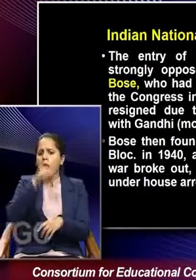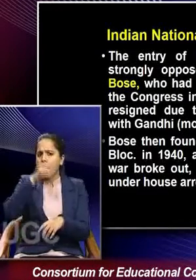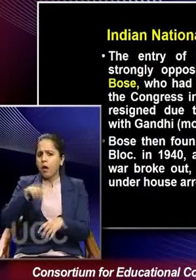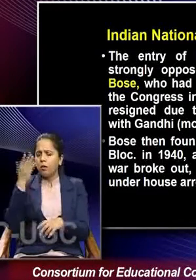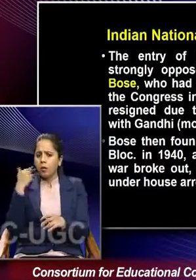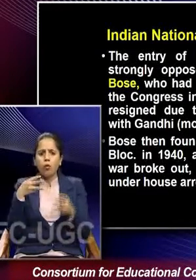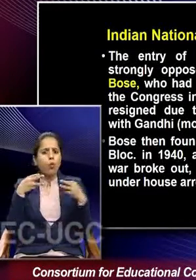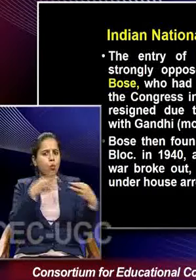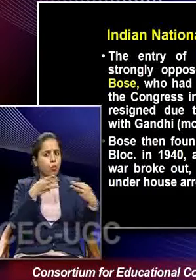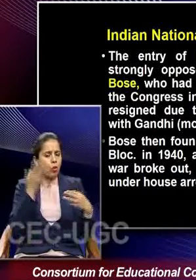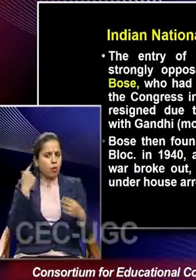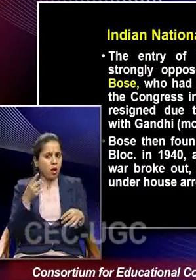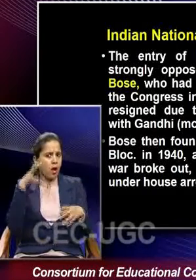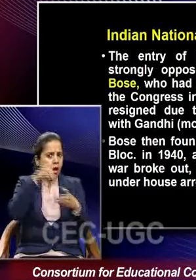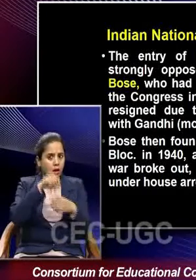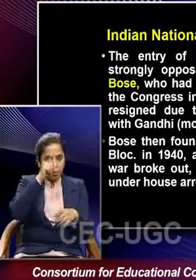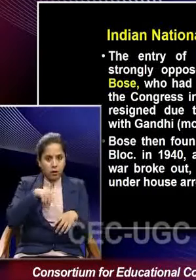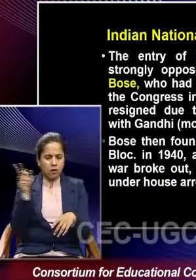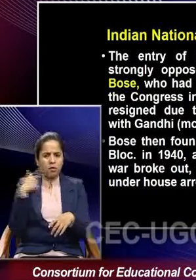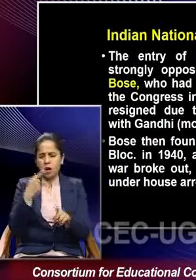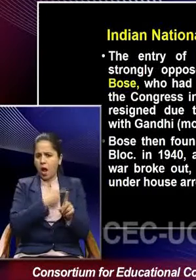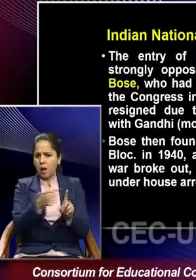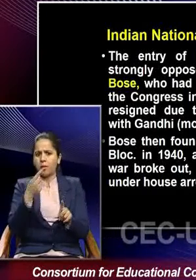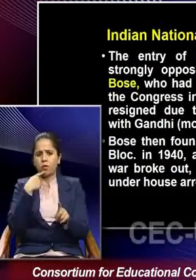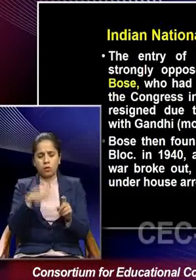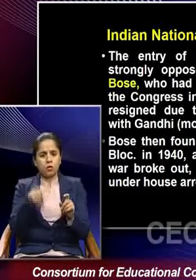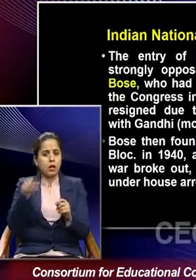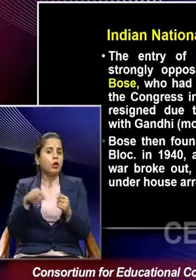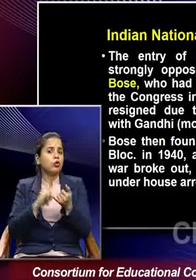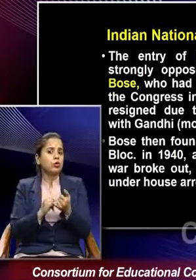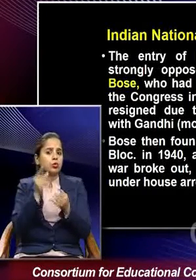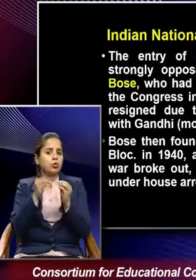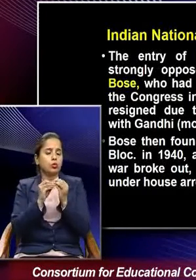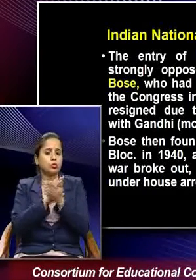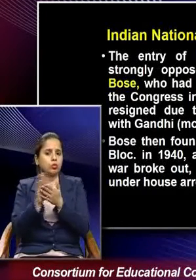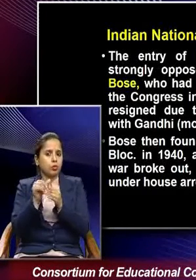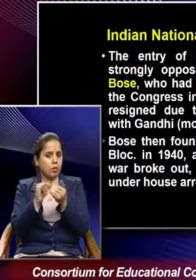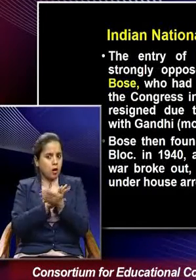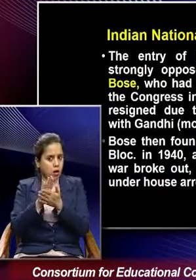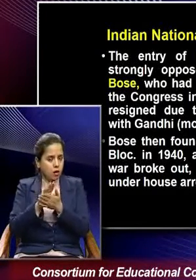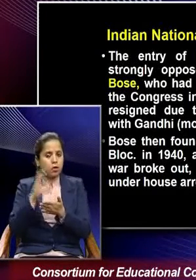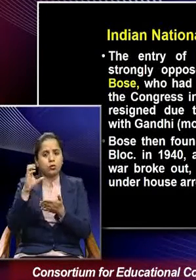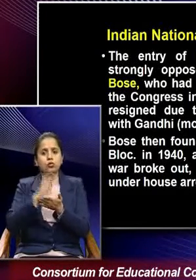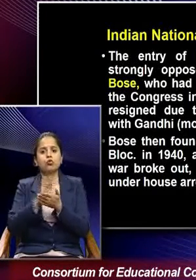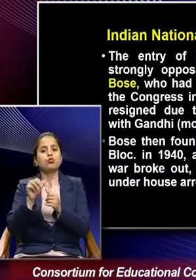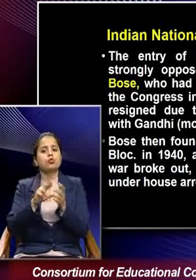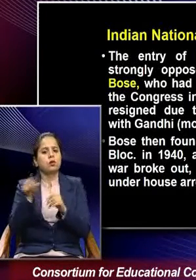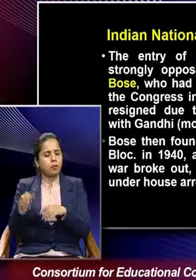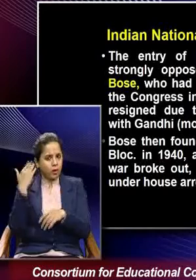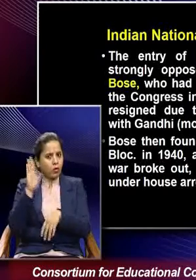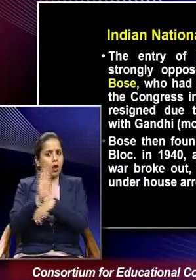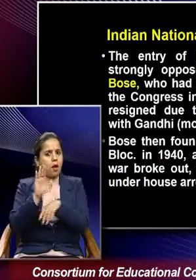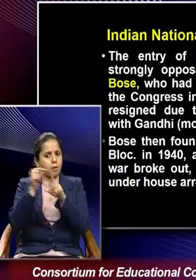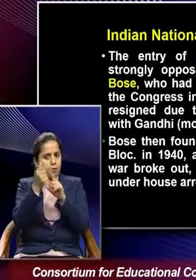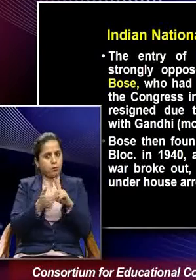war was strongly opposed by Subhash Chandra Bose, who had been elected President of the Congress